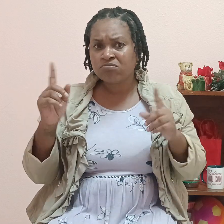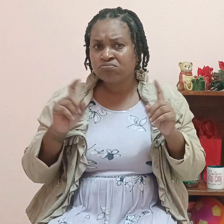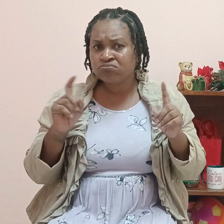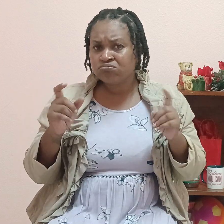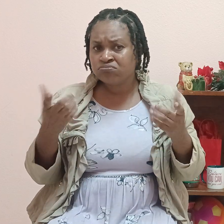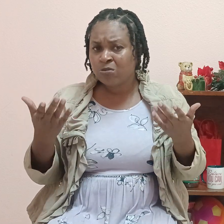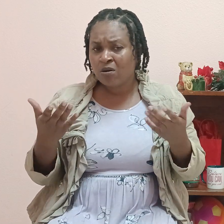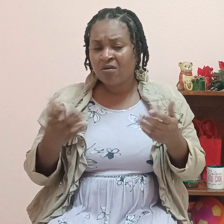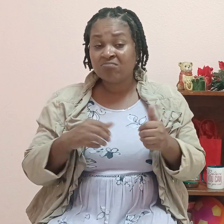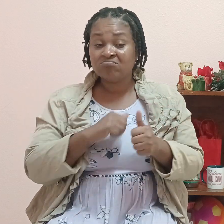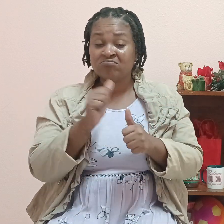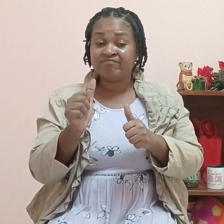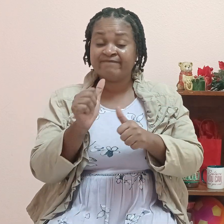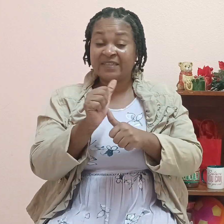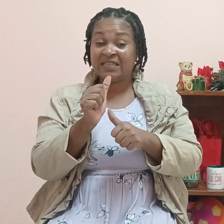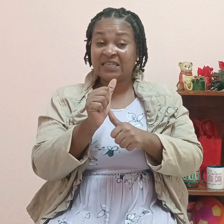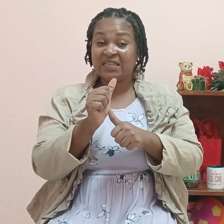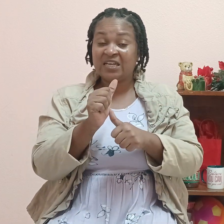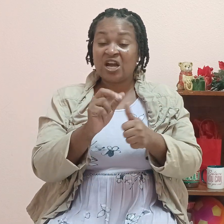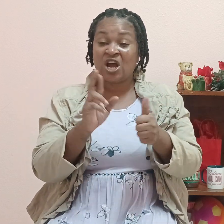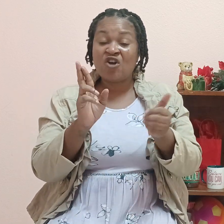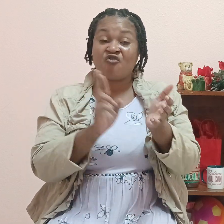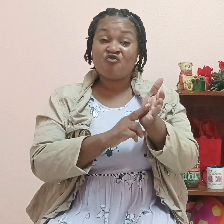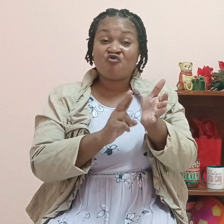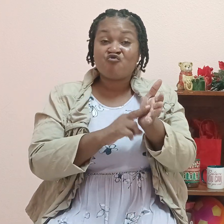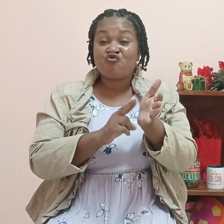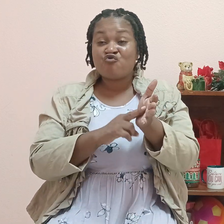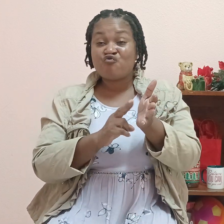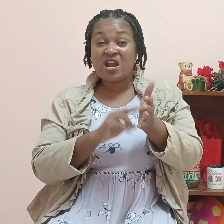A, reggae Christmas carols,